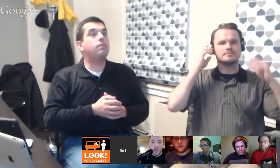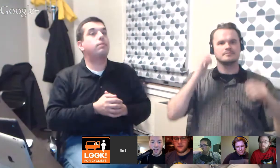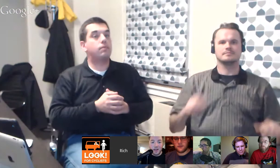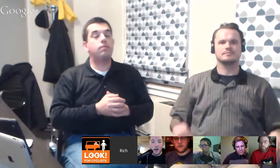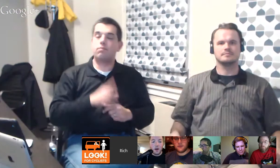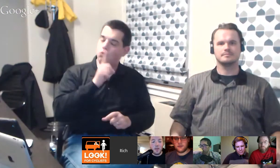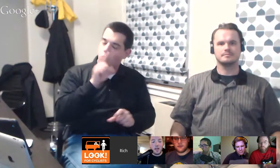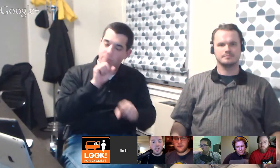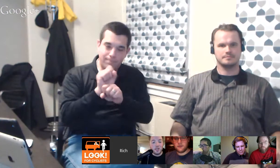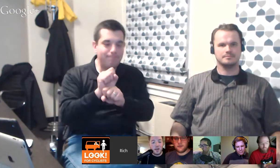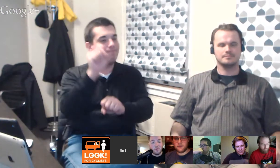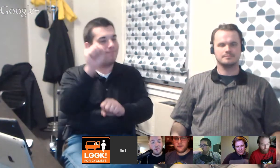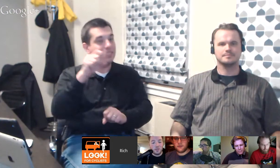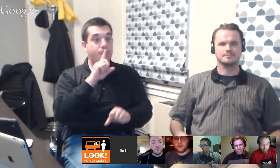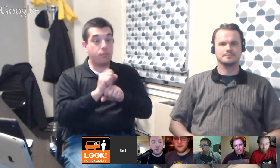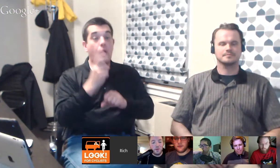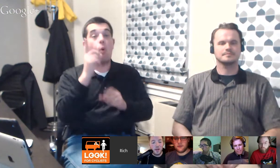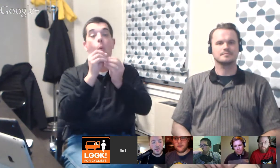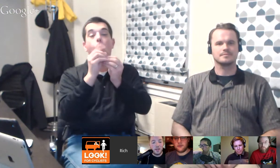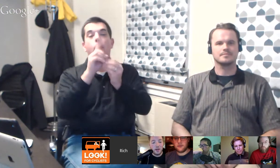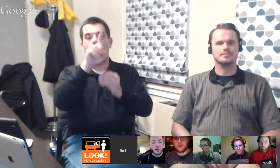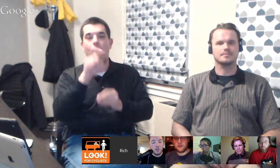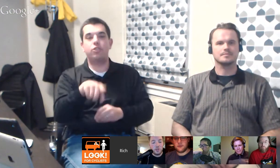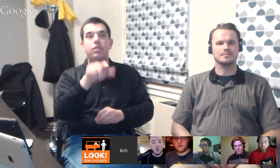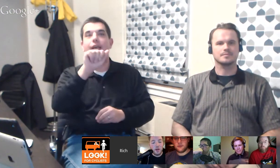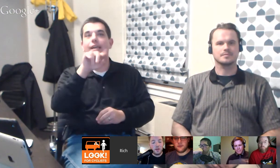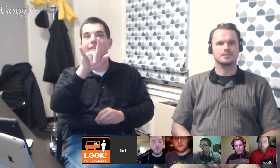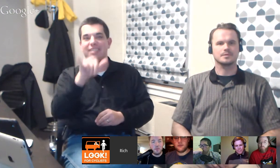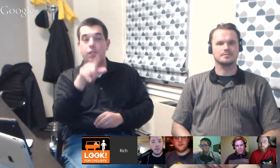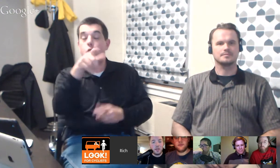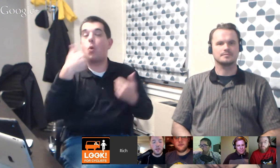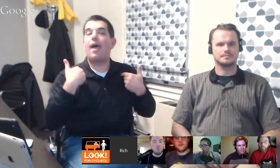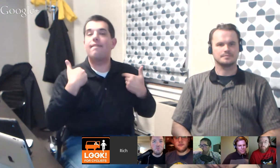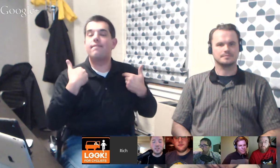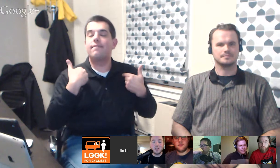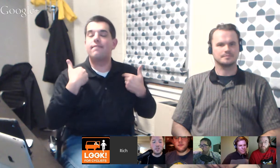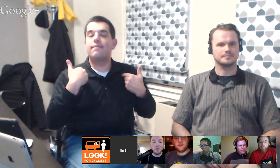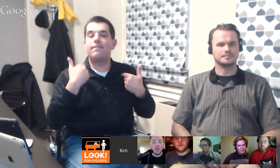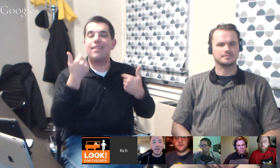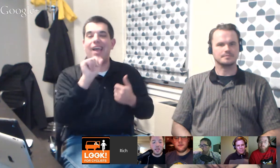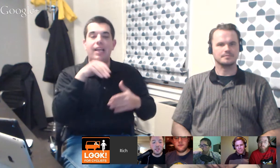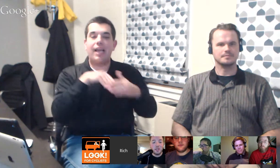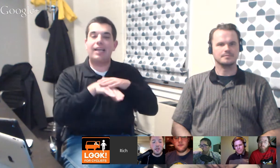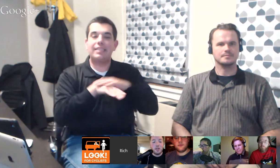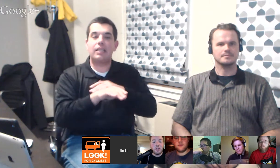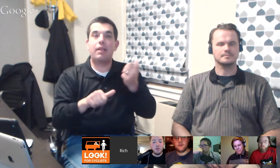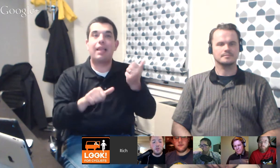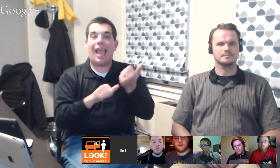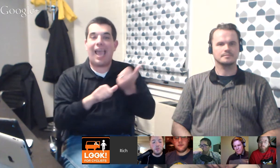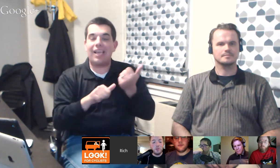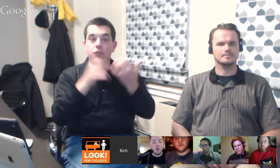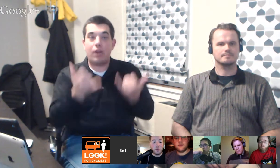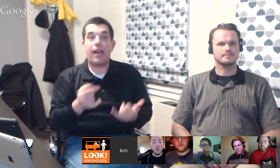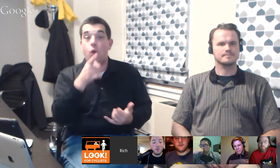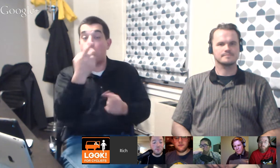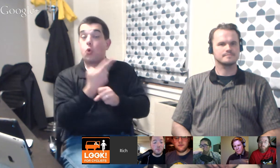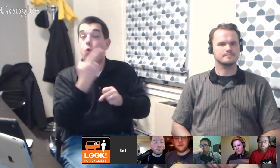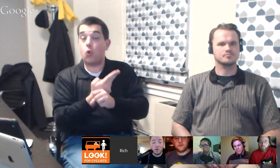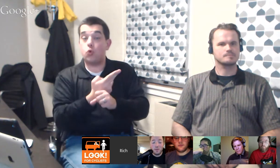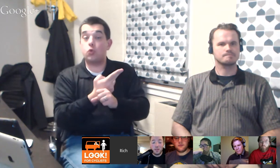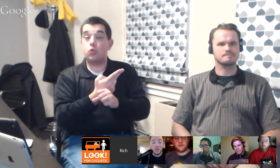True that. And actually, I have one more question for you, Andy. Do you have any accessibility aids that you use when